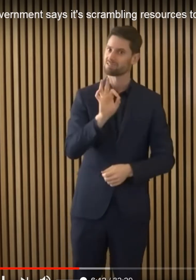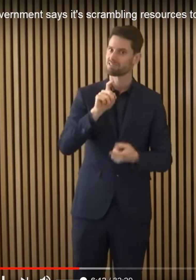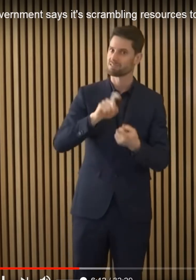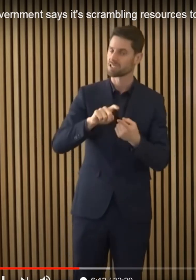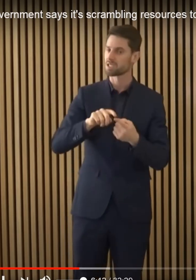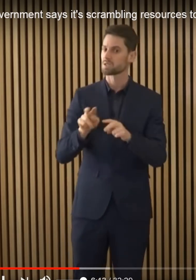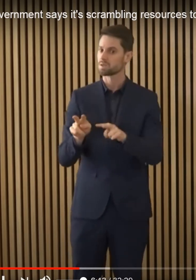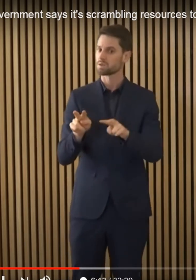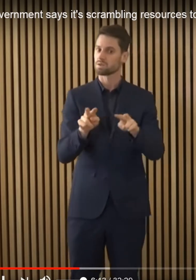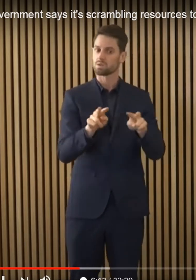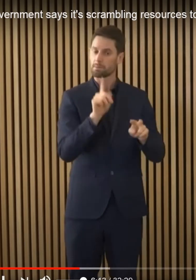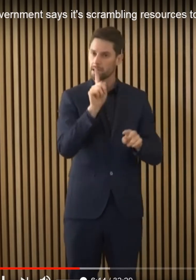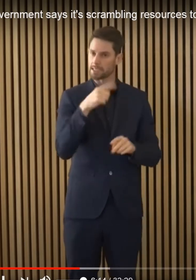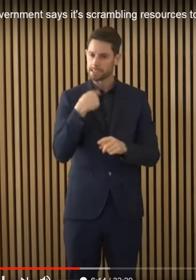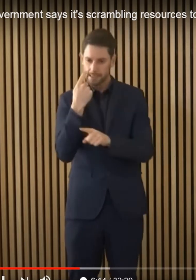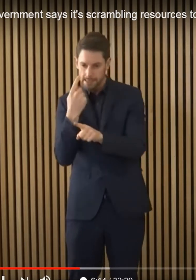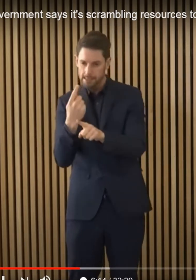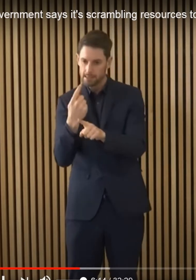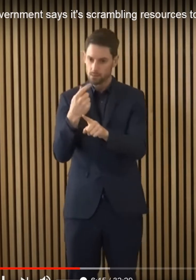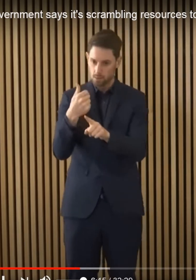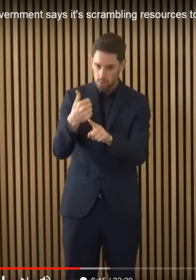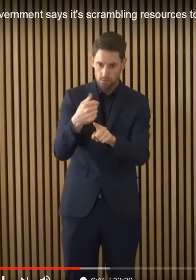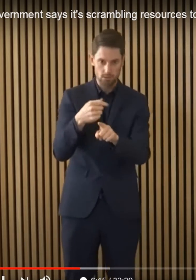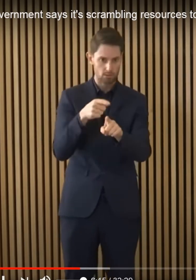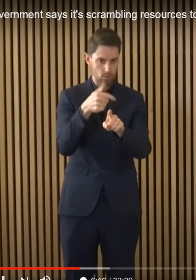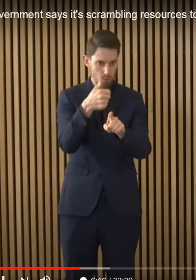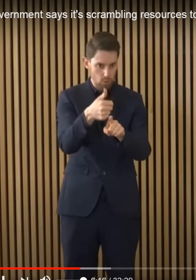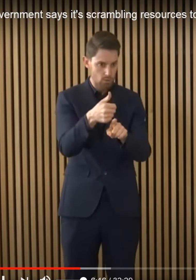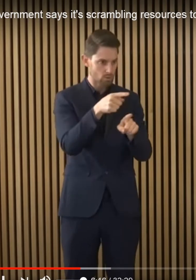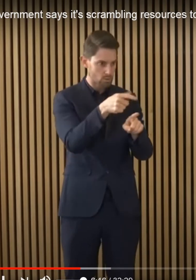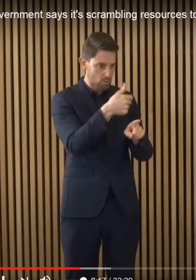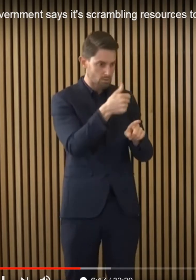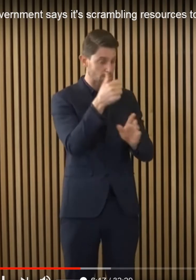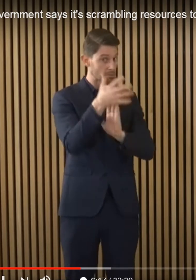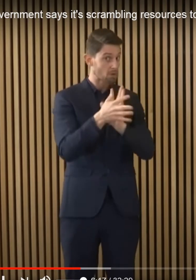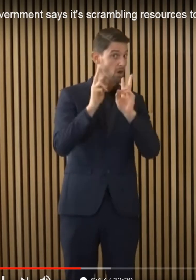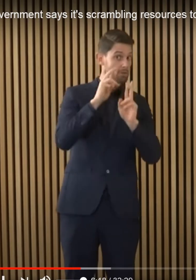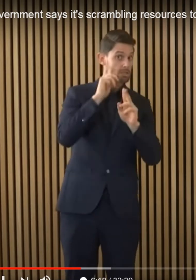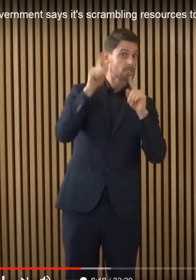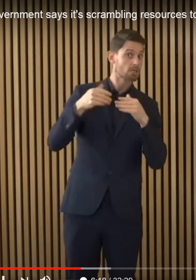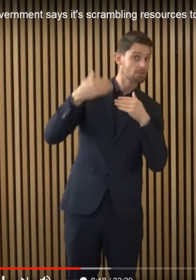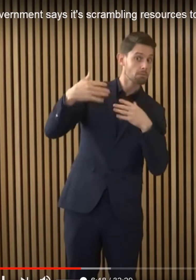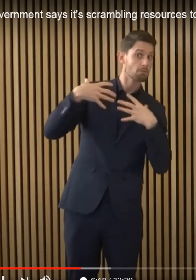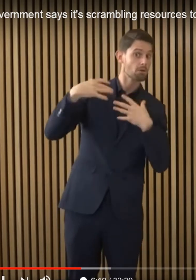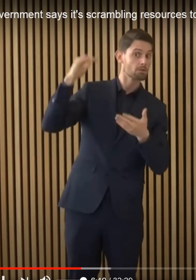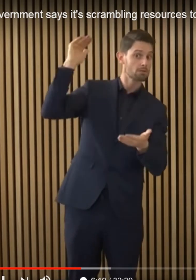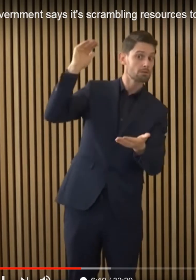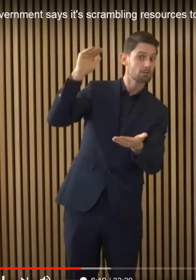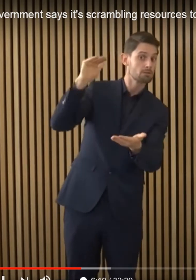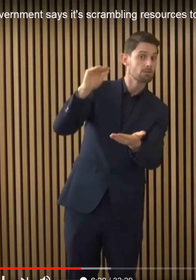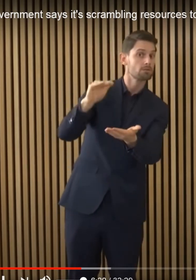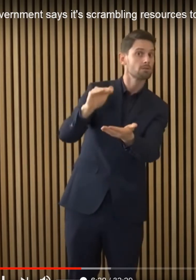early promising signs. Too early to conclude that the curve is flattening yet, but early promising